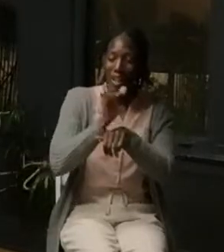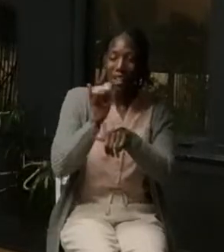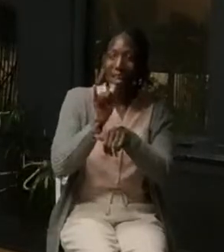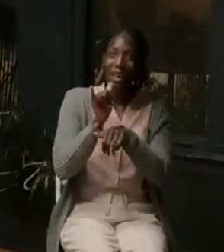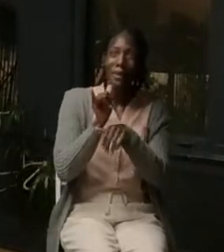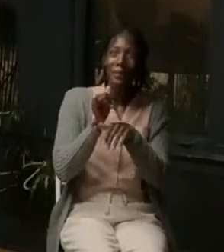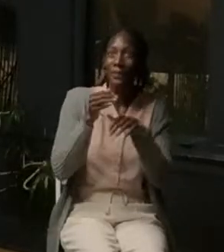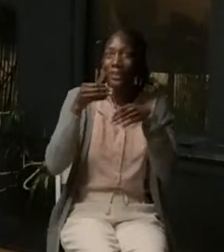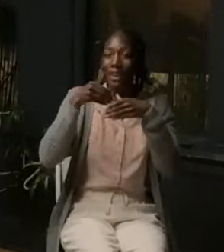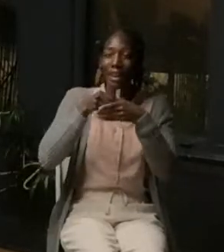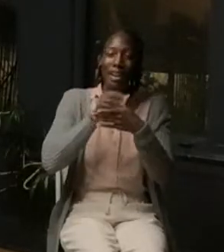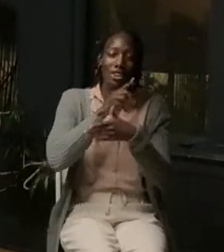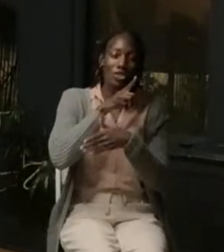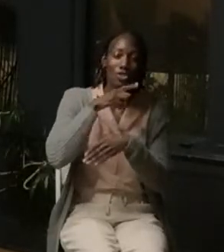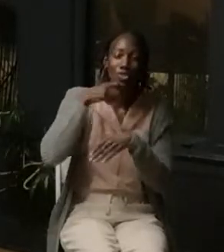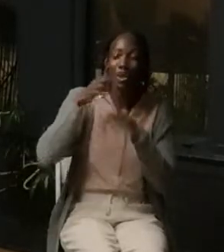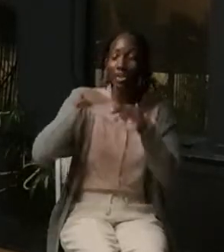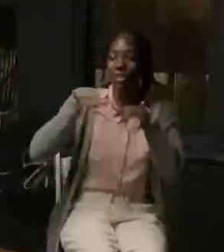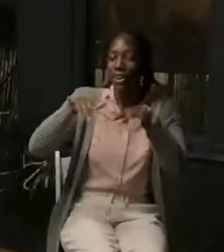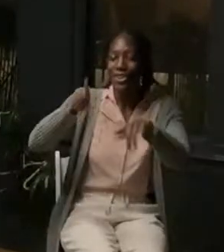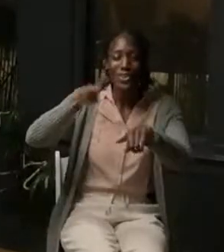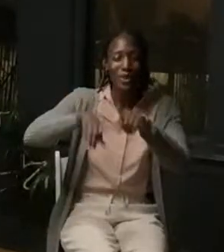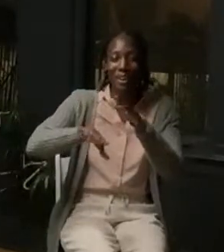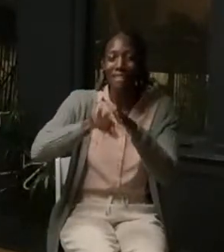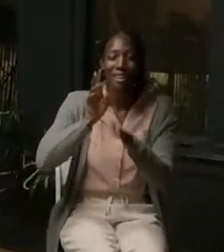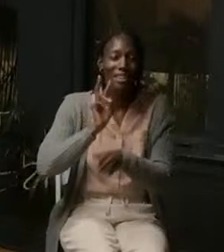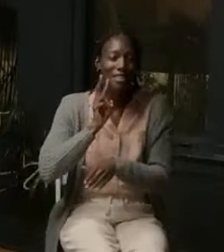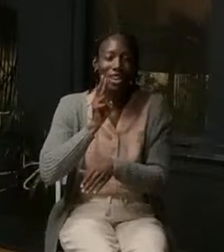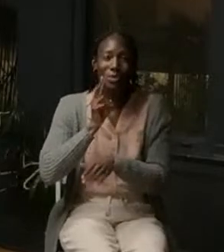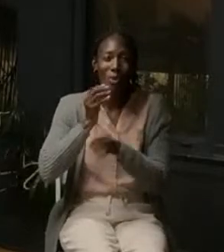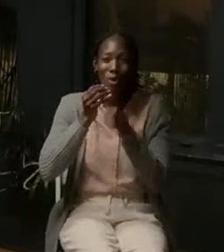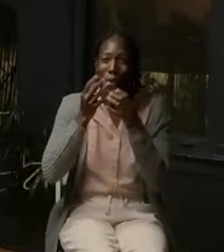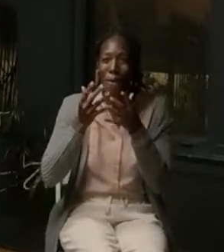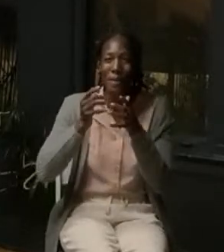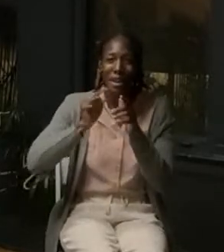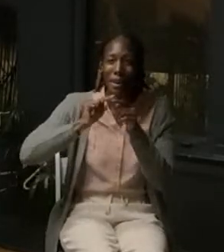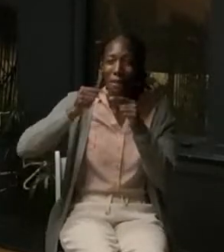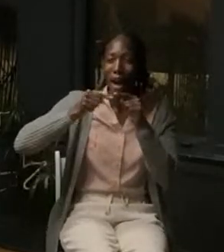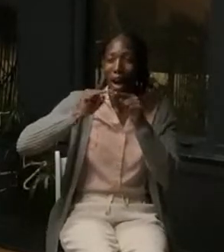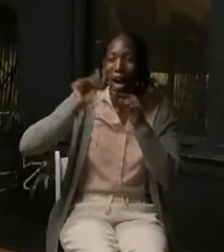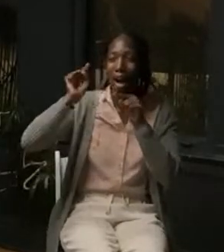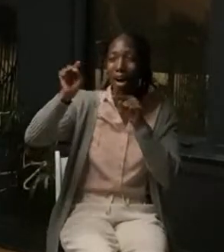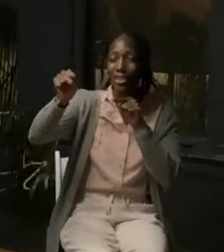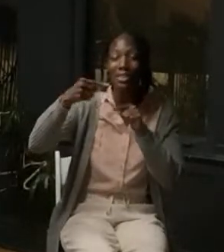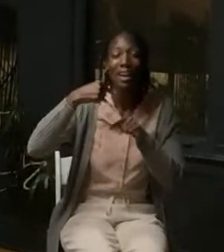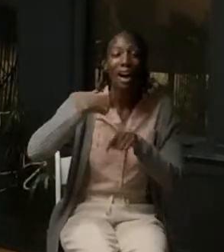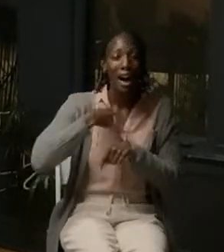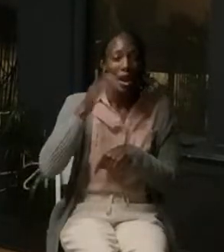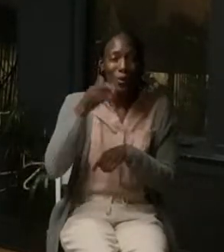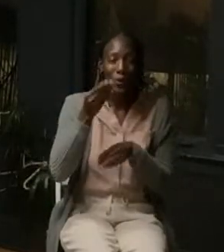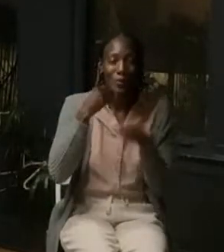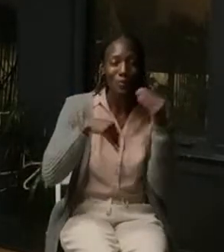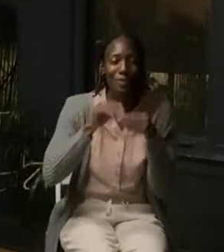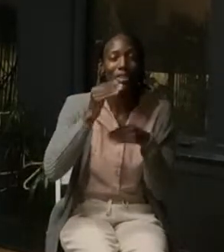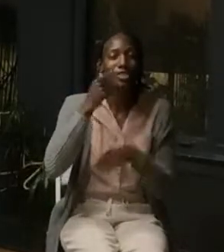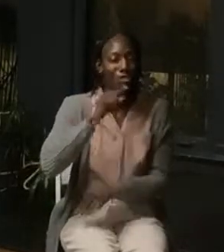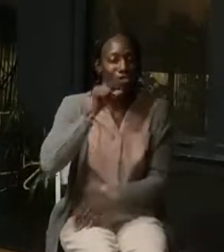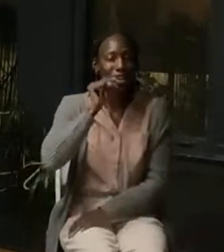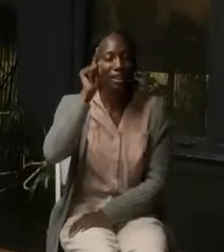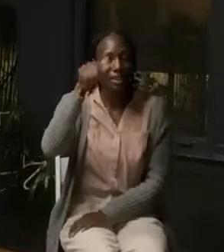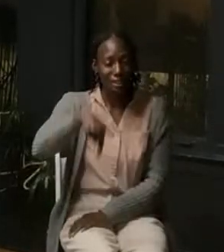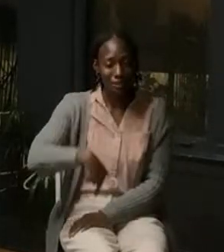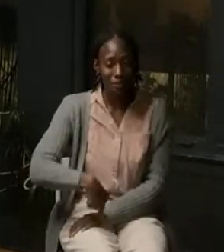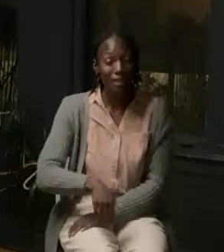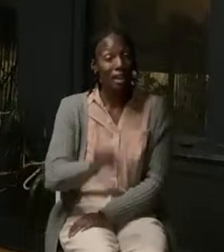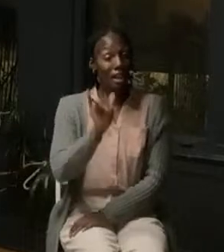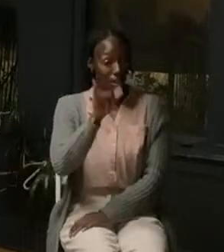can't find a vegetable for miles. I am having chicken later.